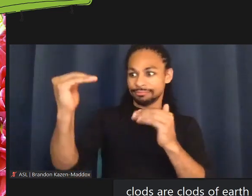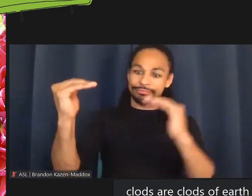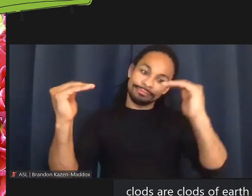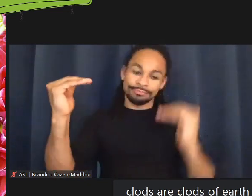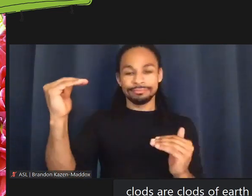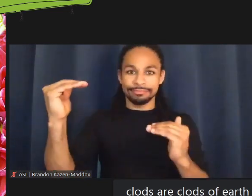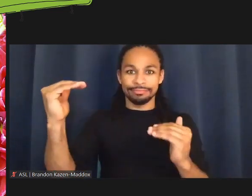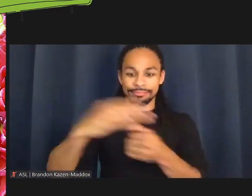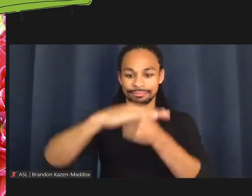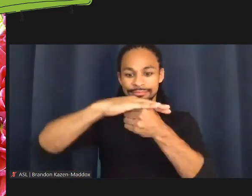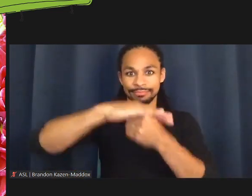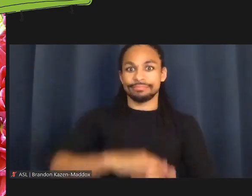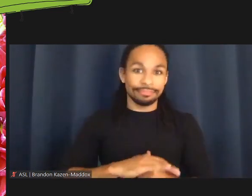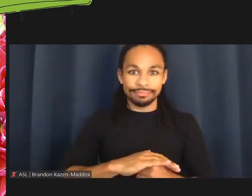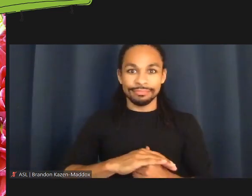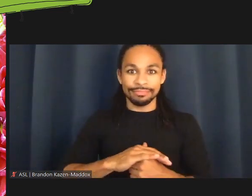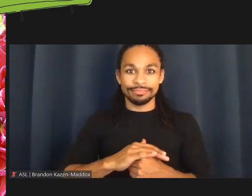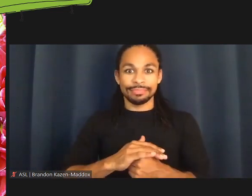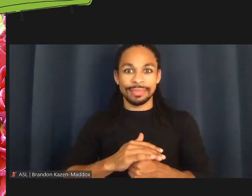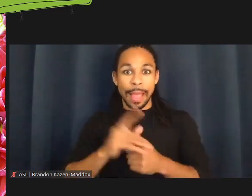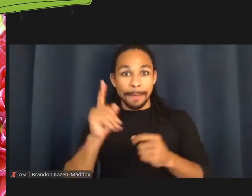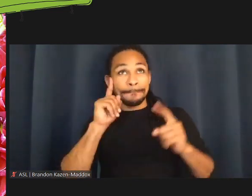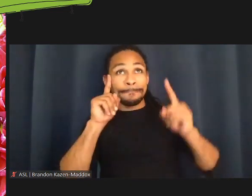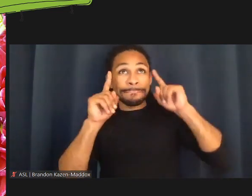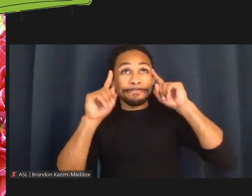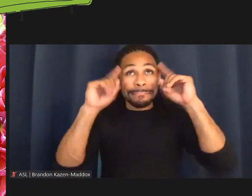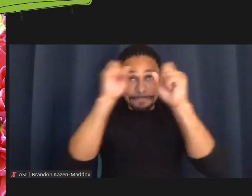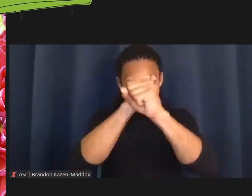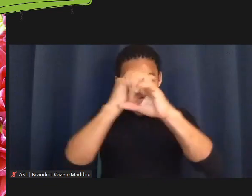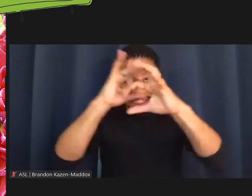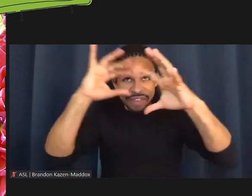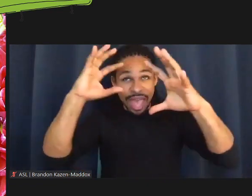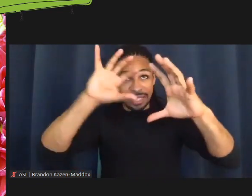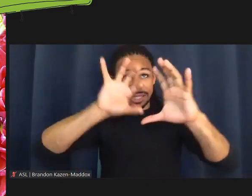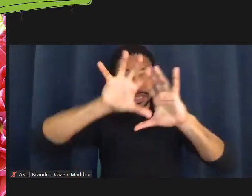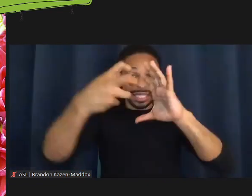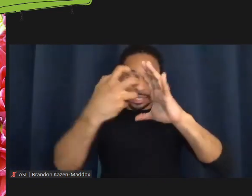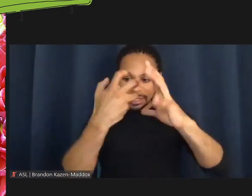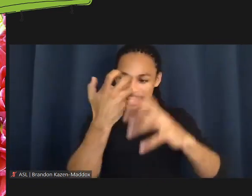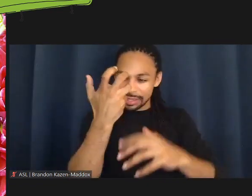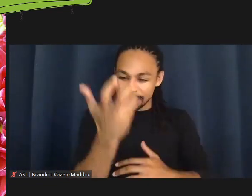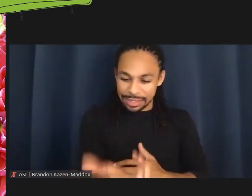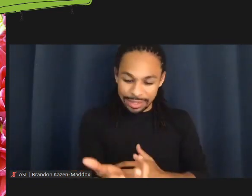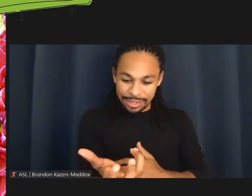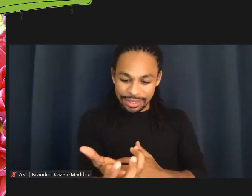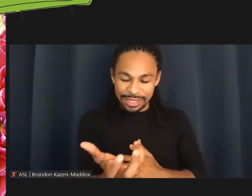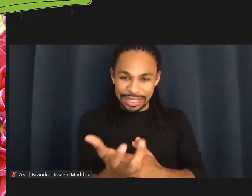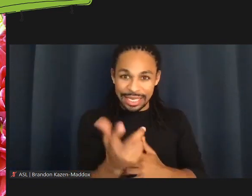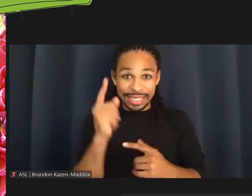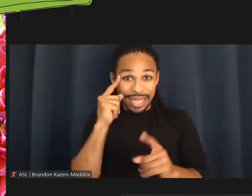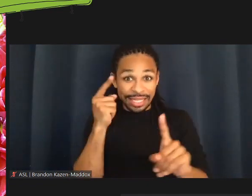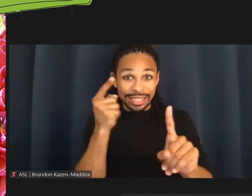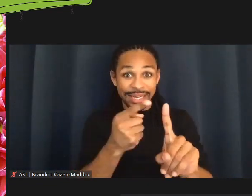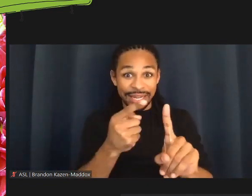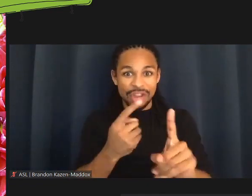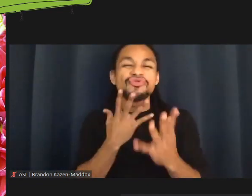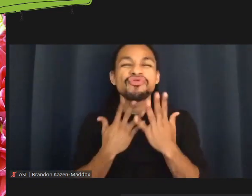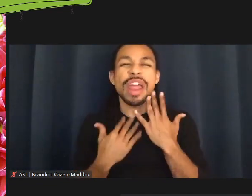Manifest destinations of evening's pitch plague the heart's thirst for extinction.